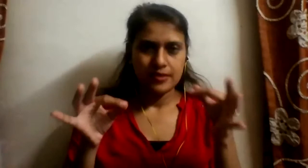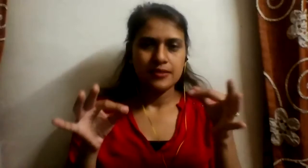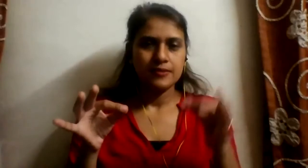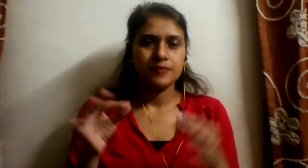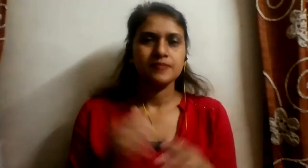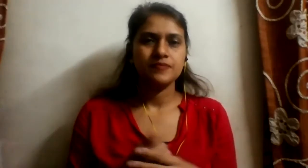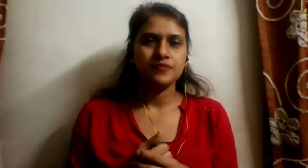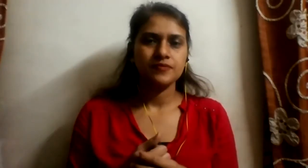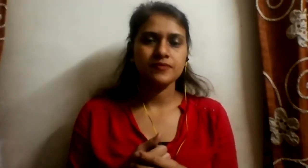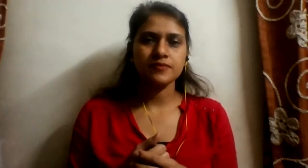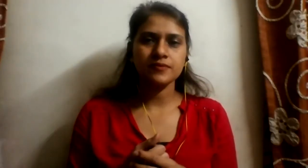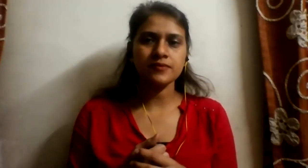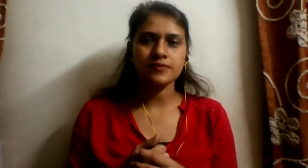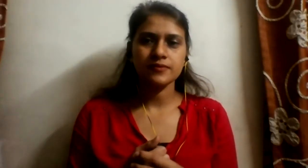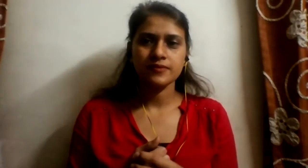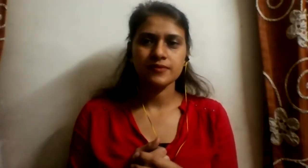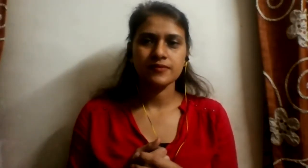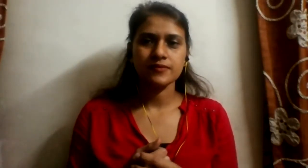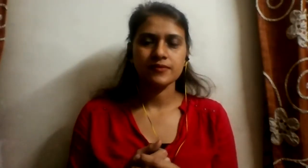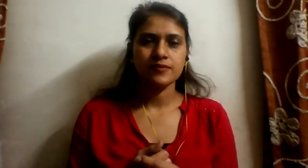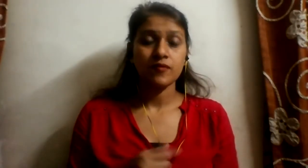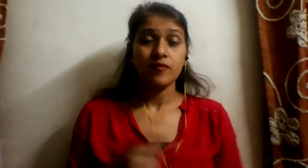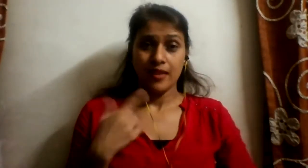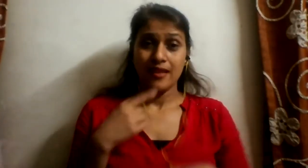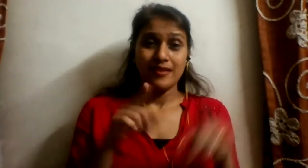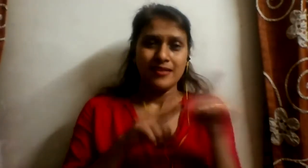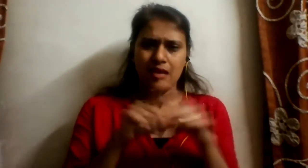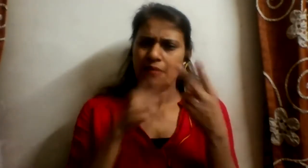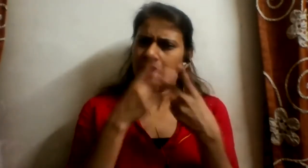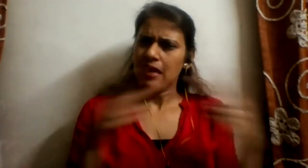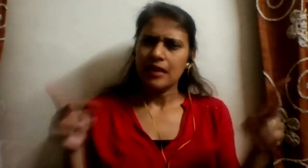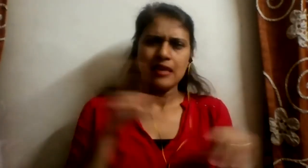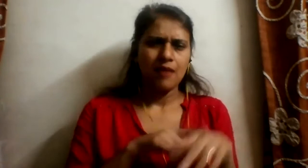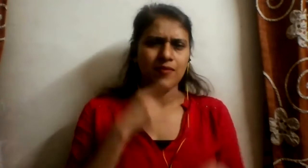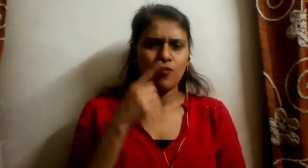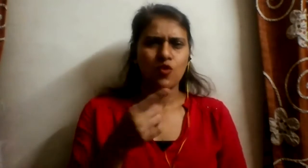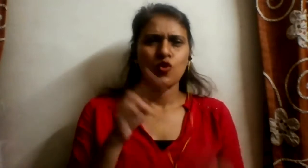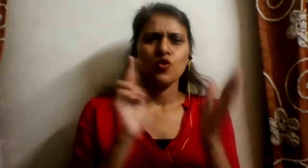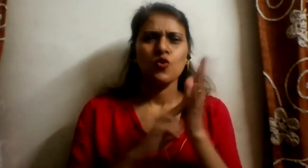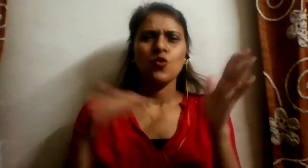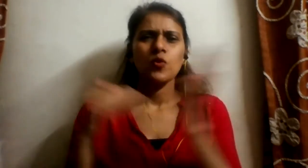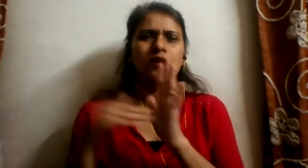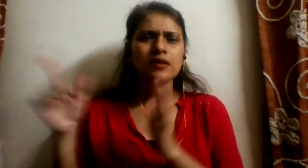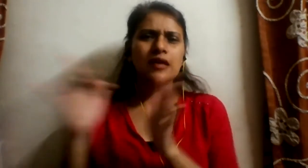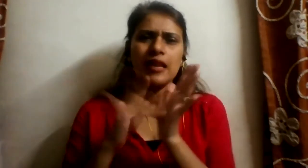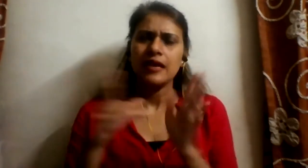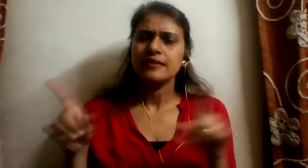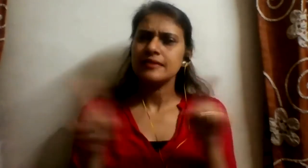And I always quote this example, and I quoted this example from New Zealand. The parliament became